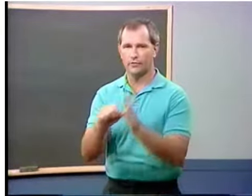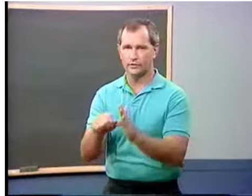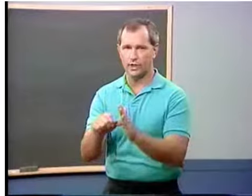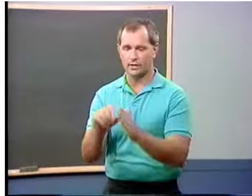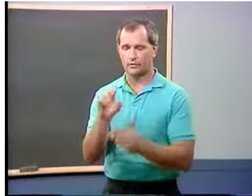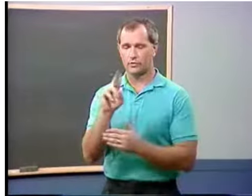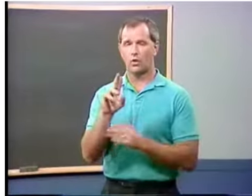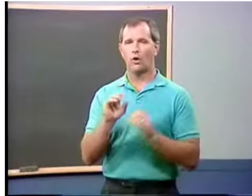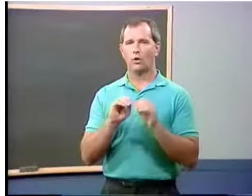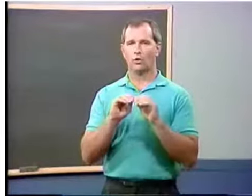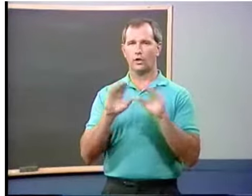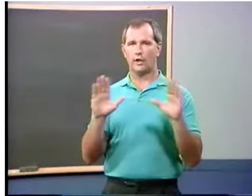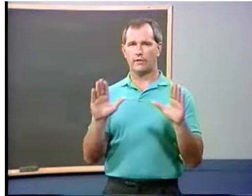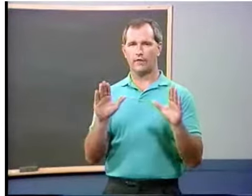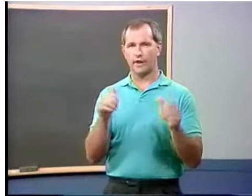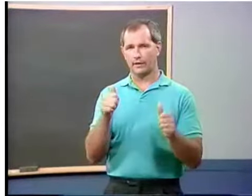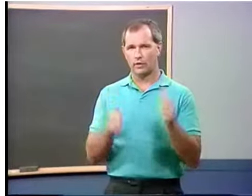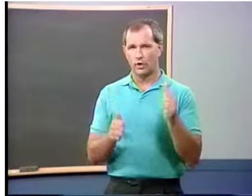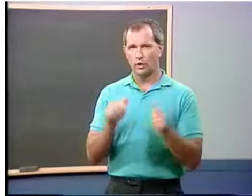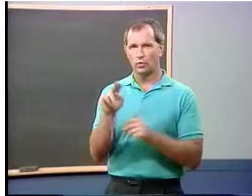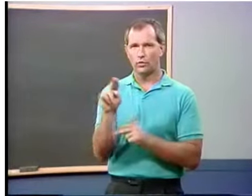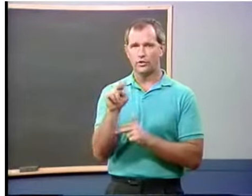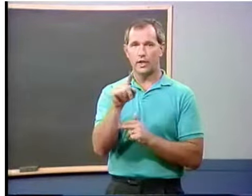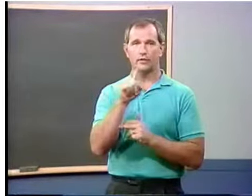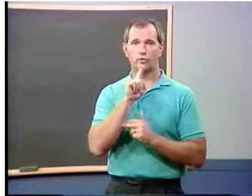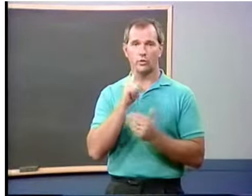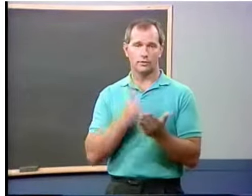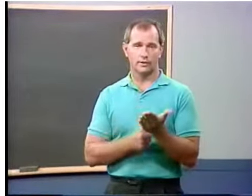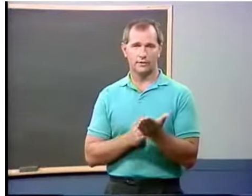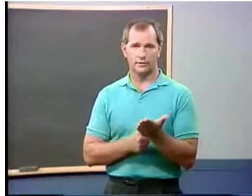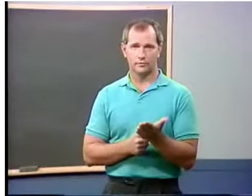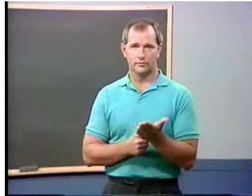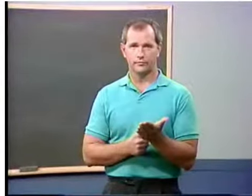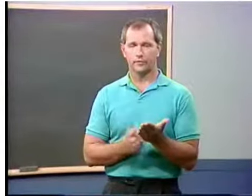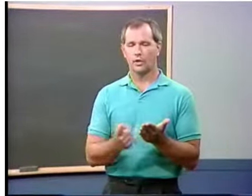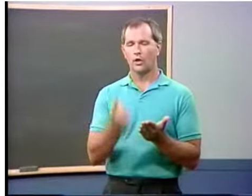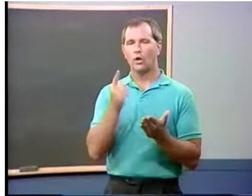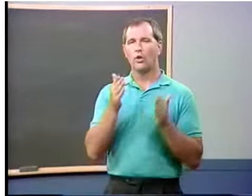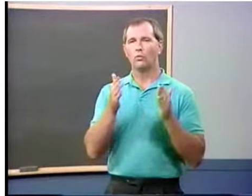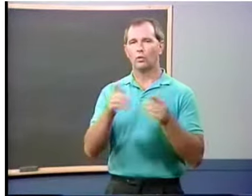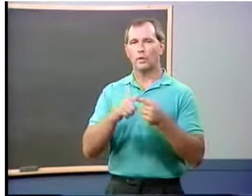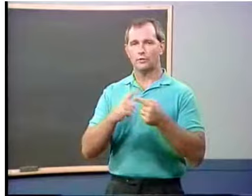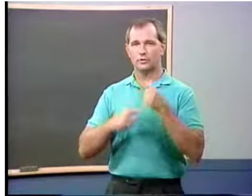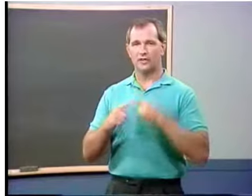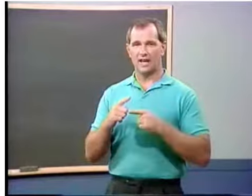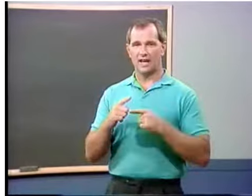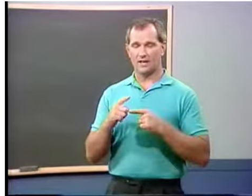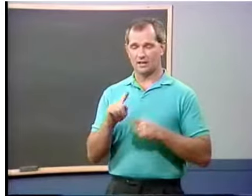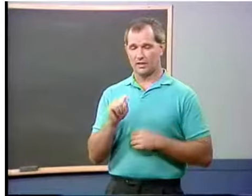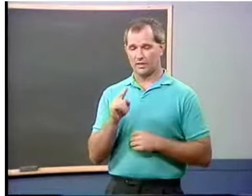are used to show and make clear what you're discussing.